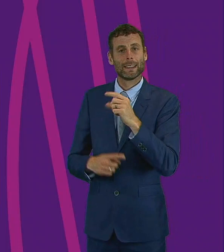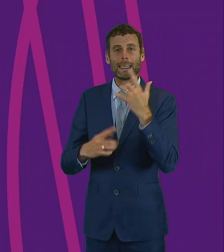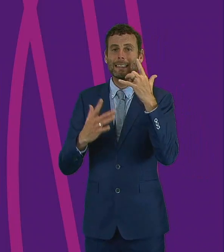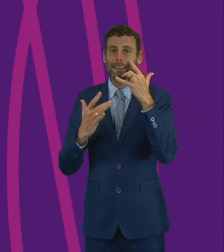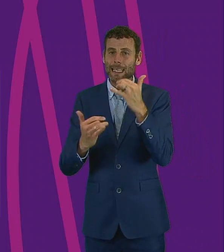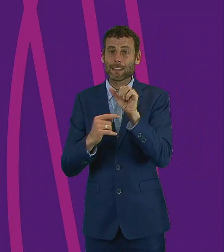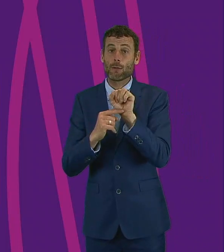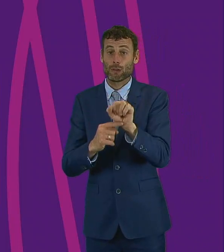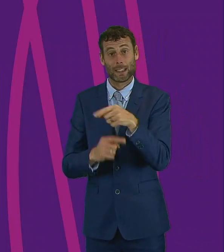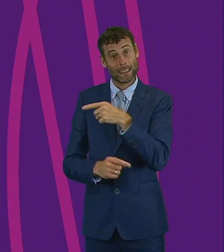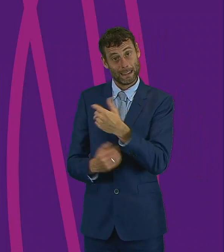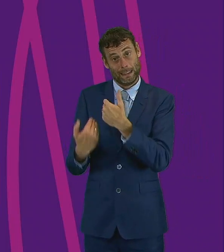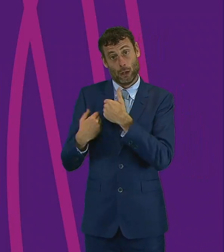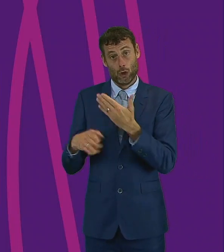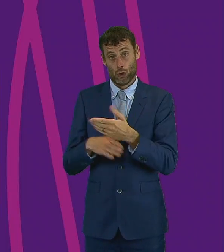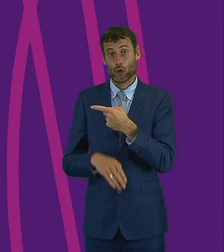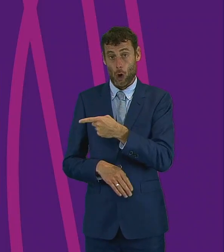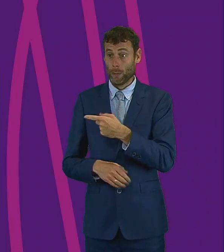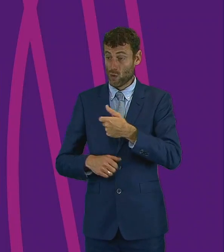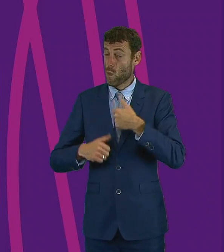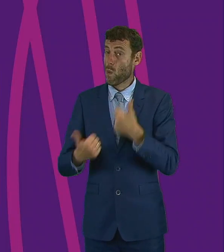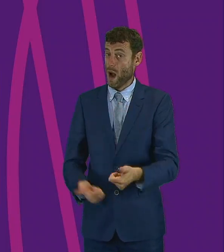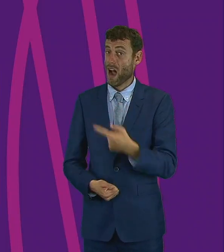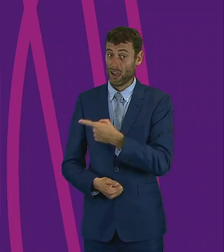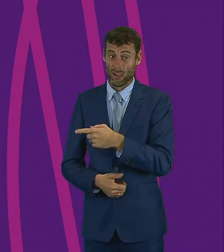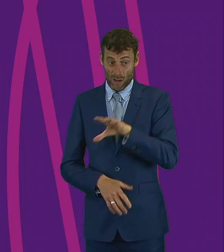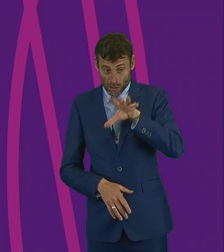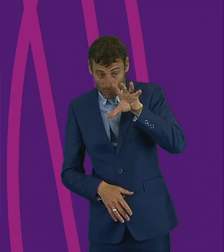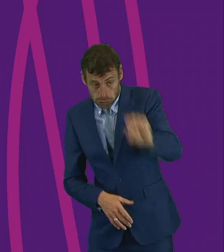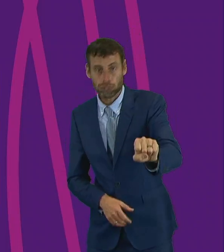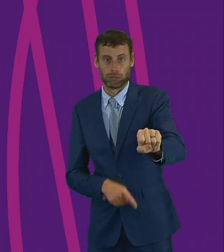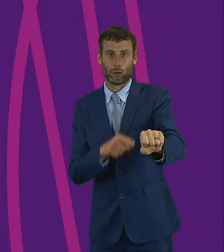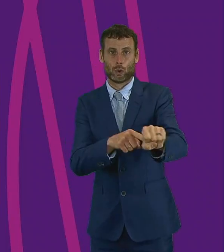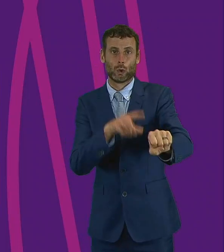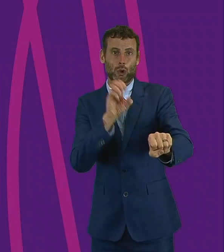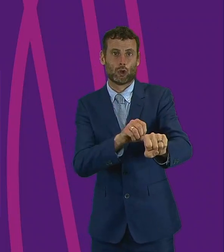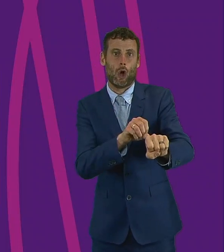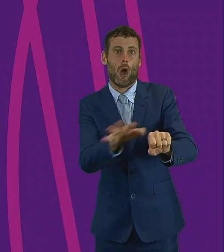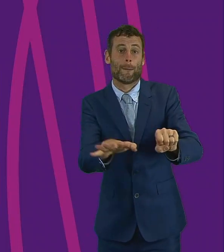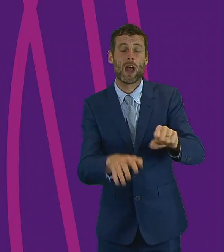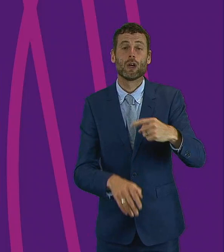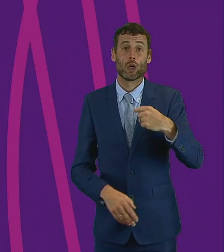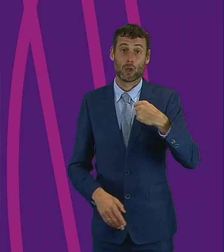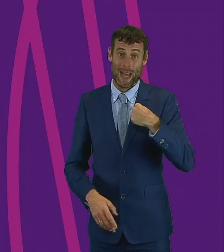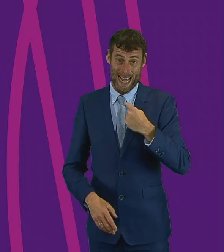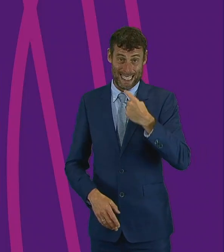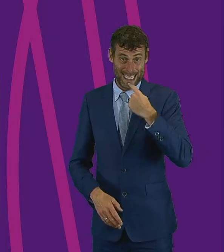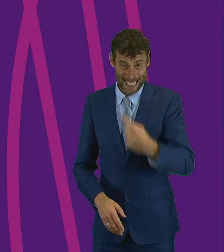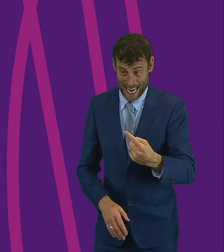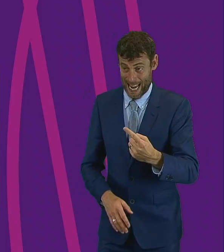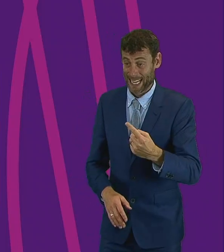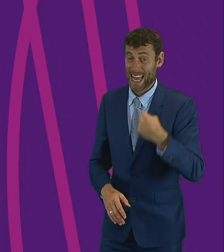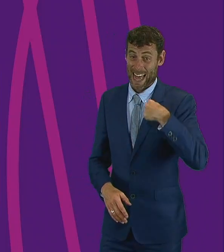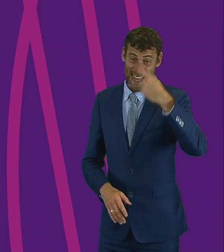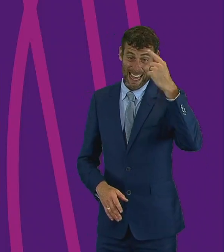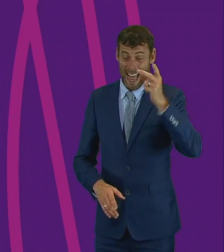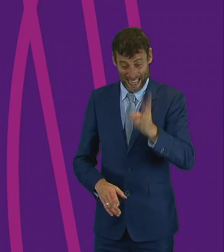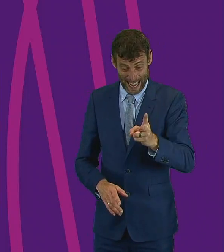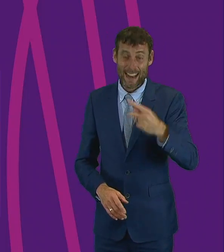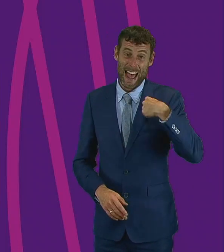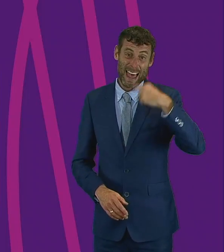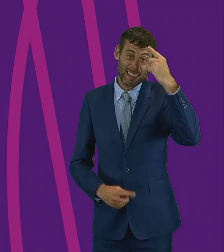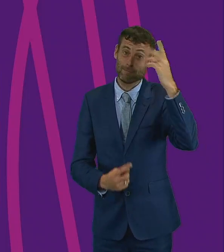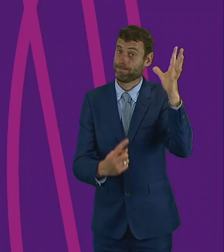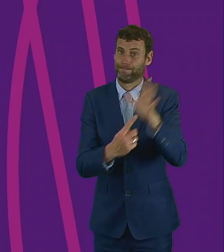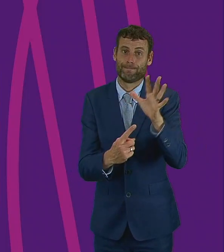and I target this last sentence to all of us, myself included. I think all of us have got to do